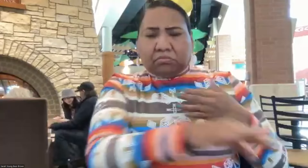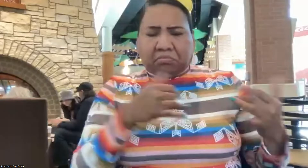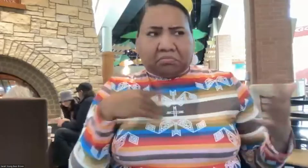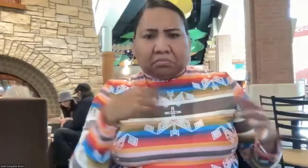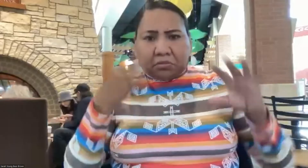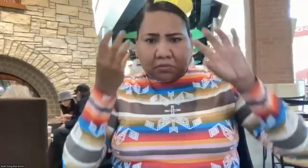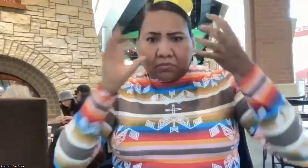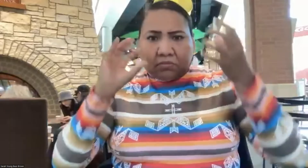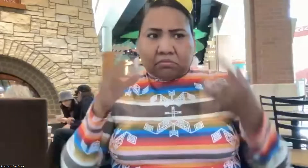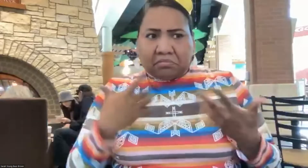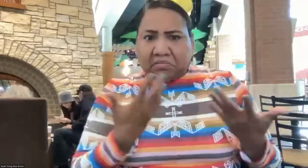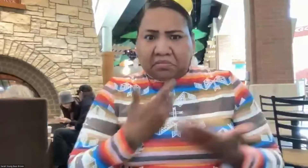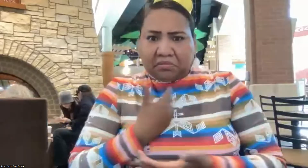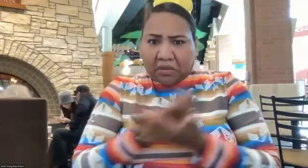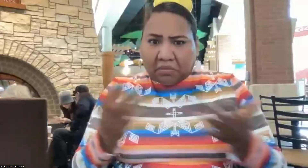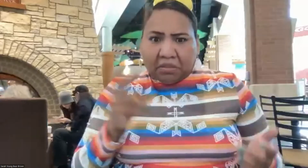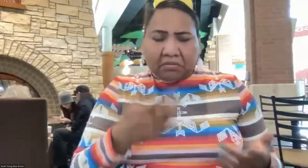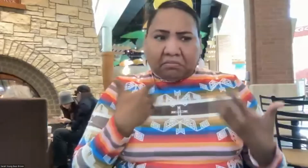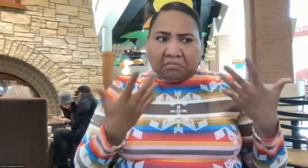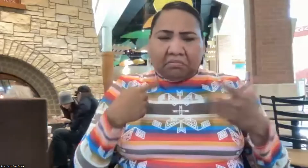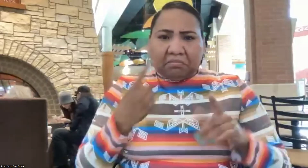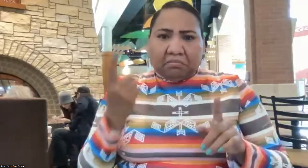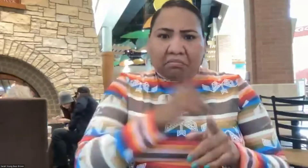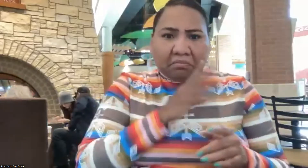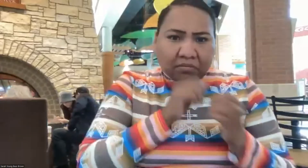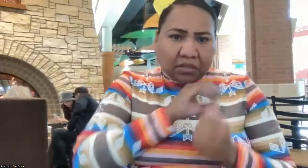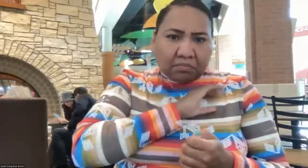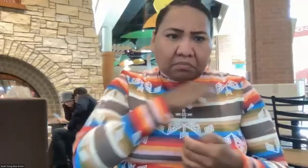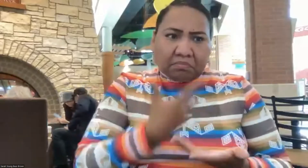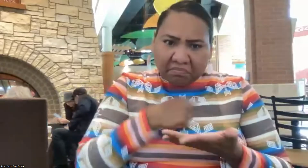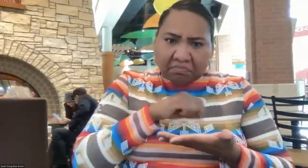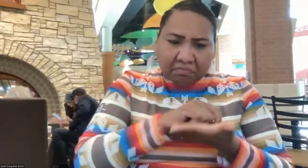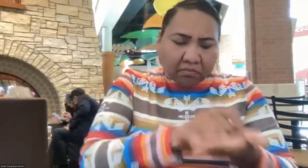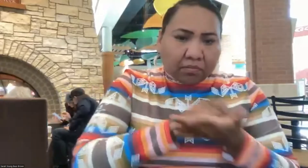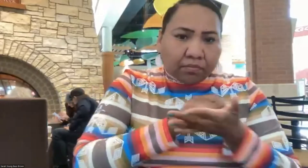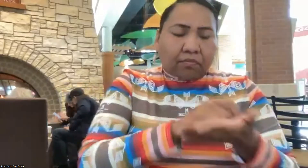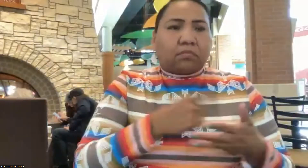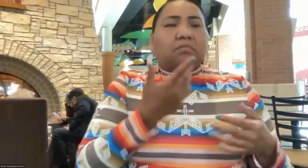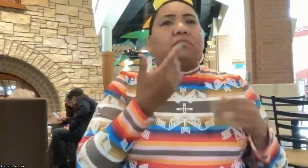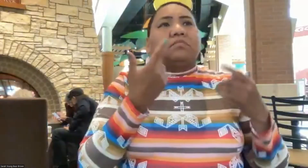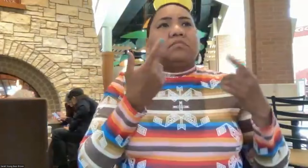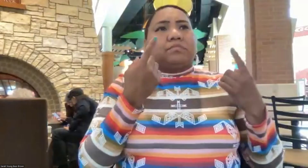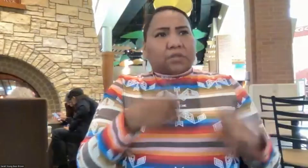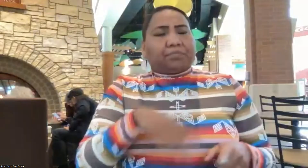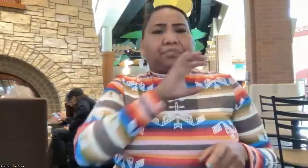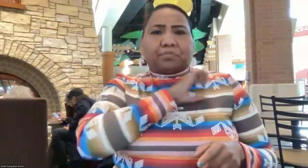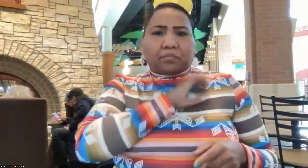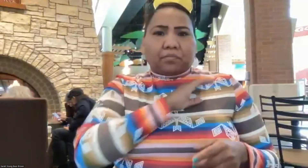doorbell and letting us know. The person just walked in. We started writing back and